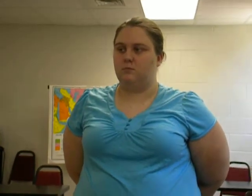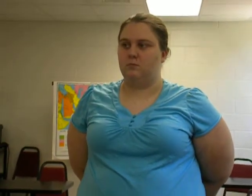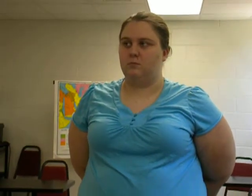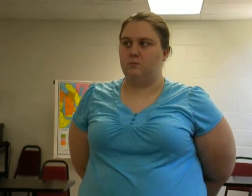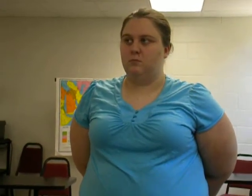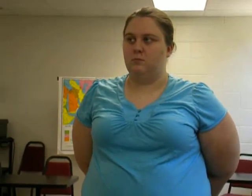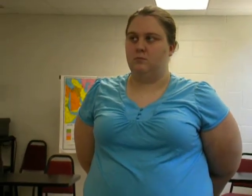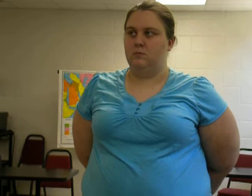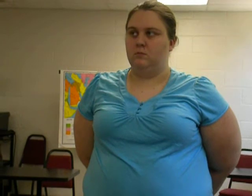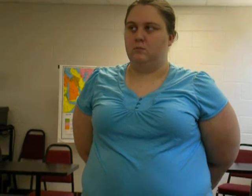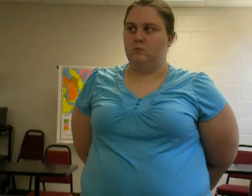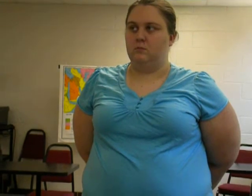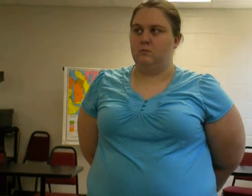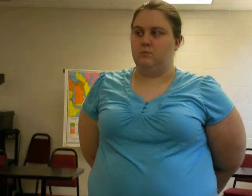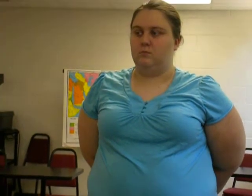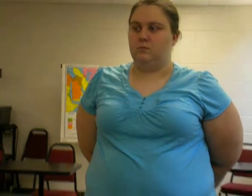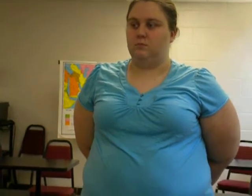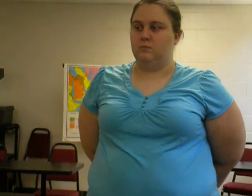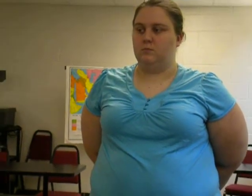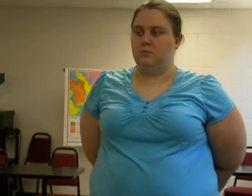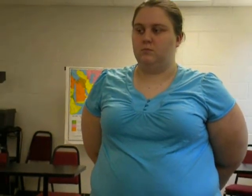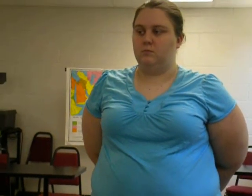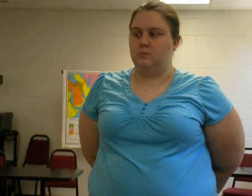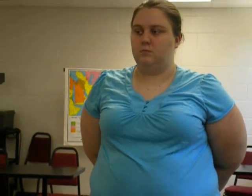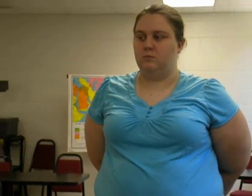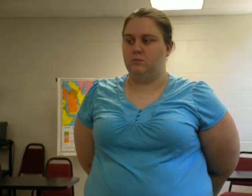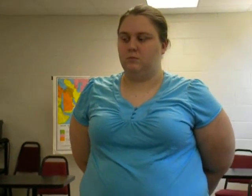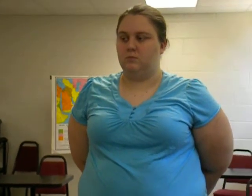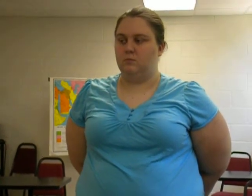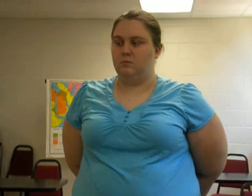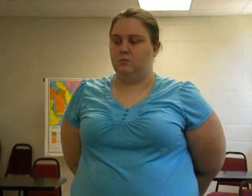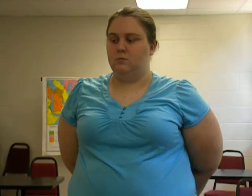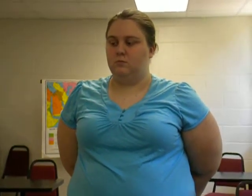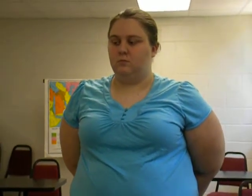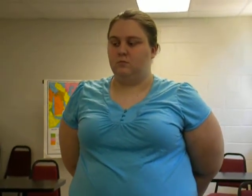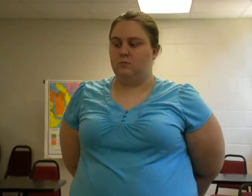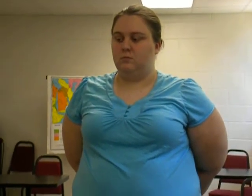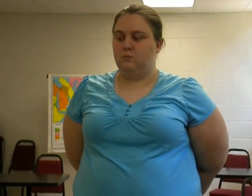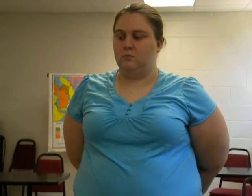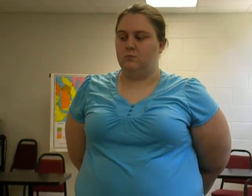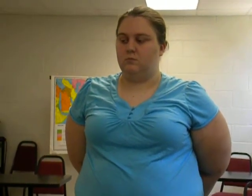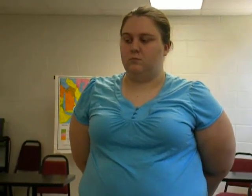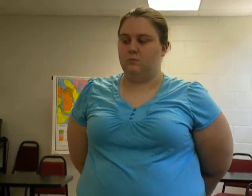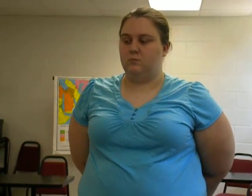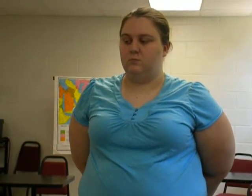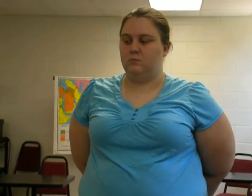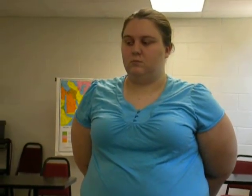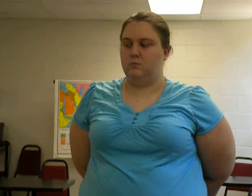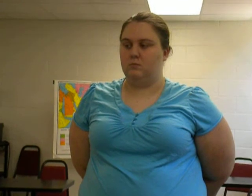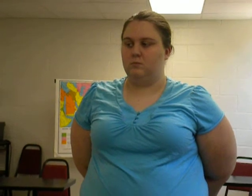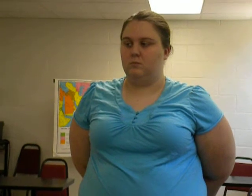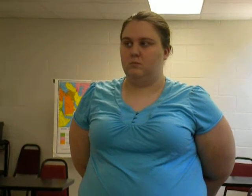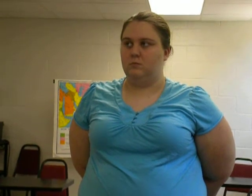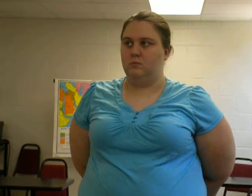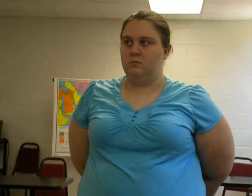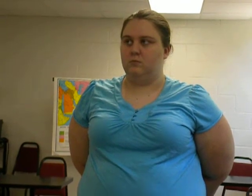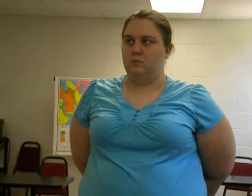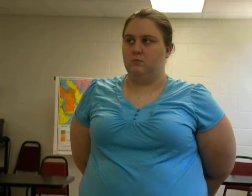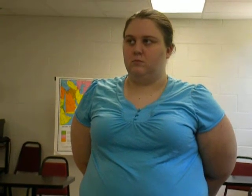them fool around with it on their own terms, and trust me, they're going to learn things that you can't